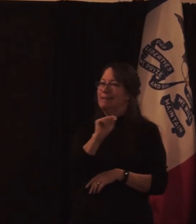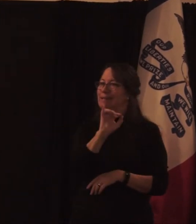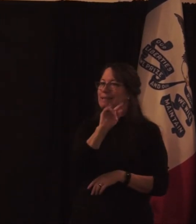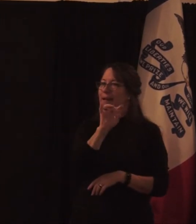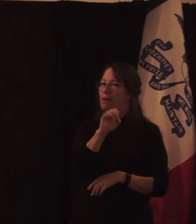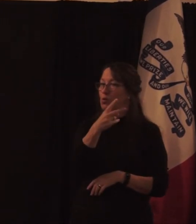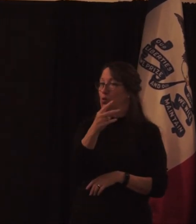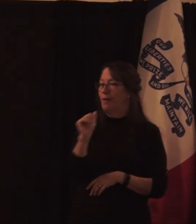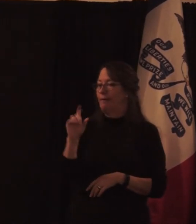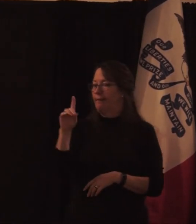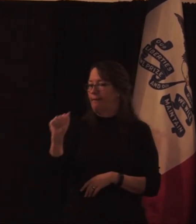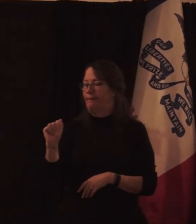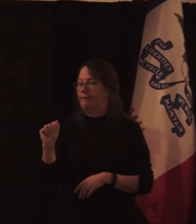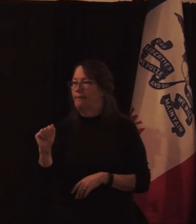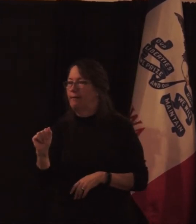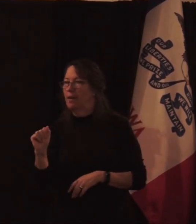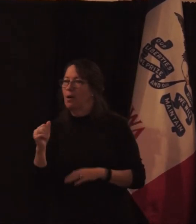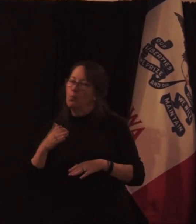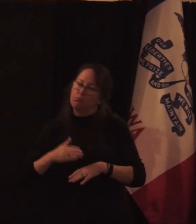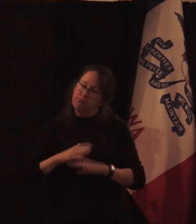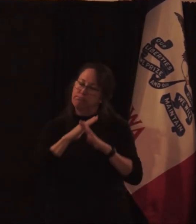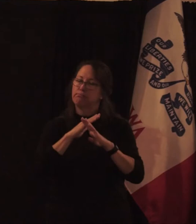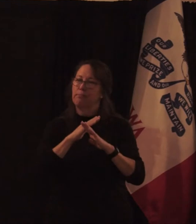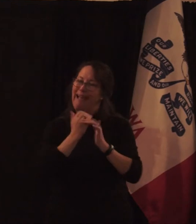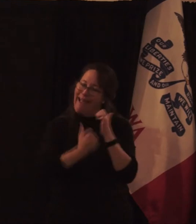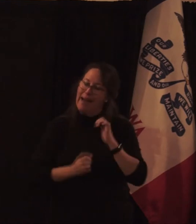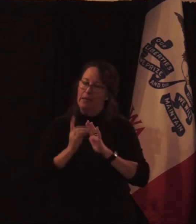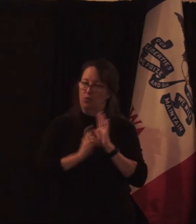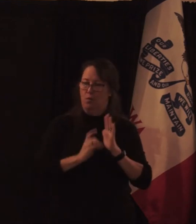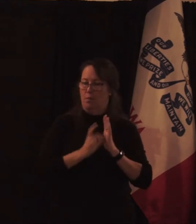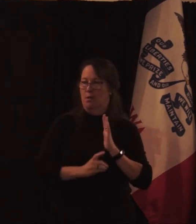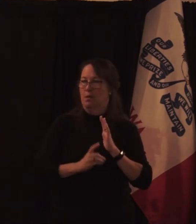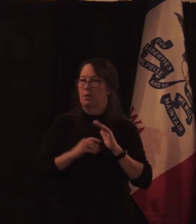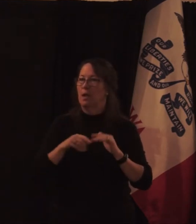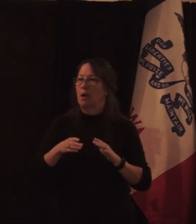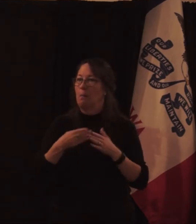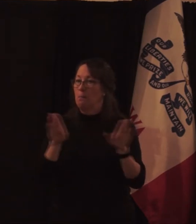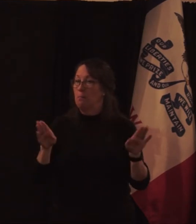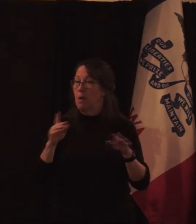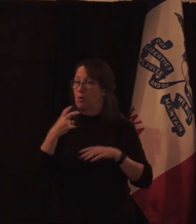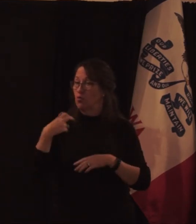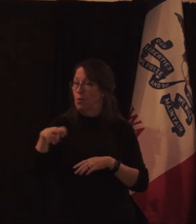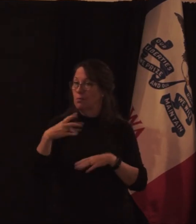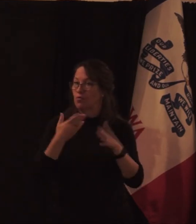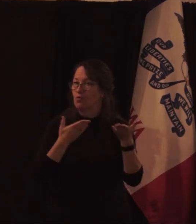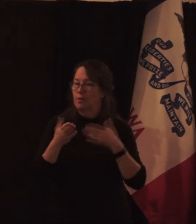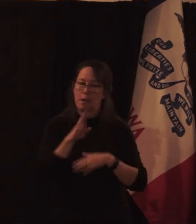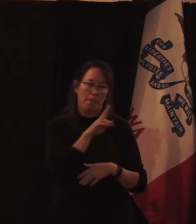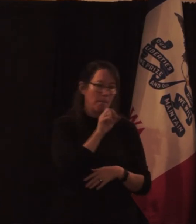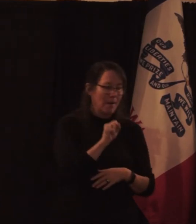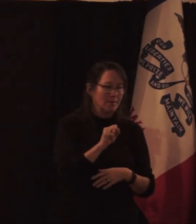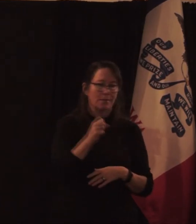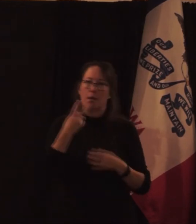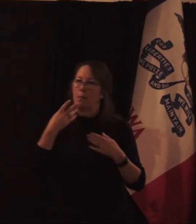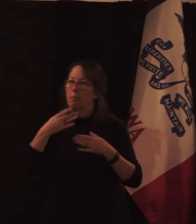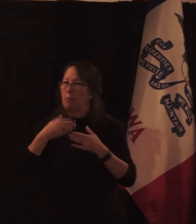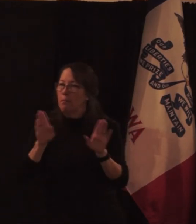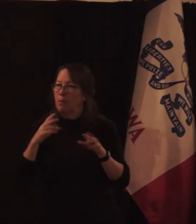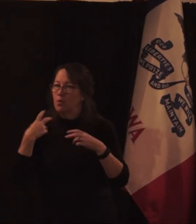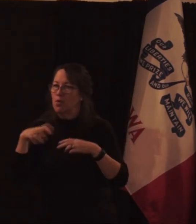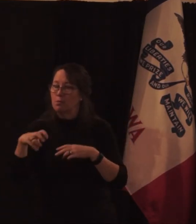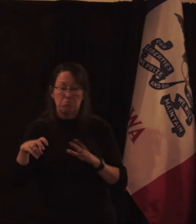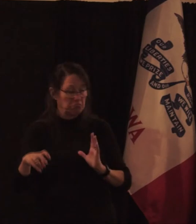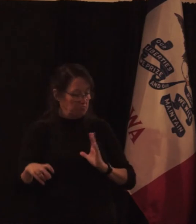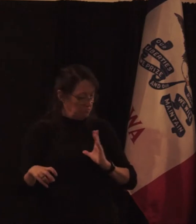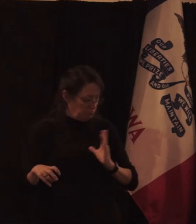of the ADA prohibits any discrimination in public transportation services, buses, public transportation, and stuff like that.